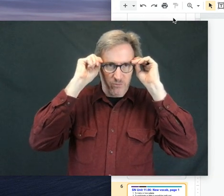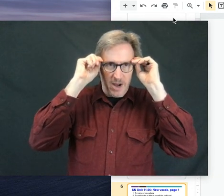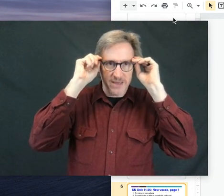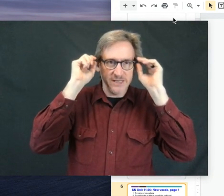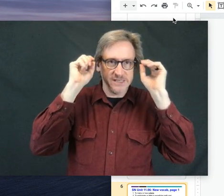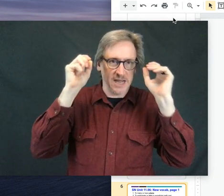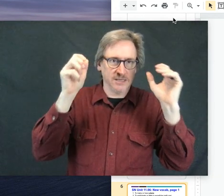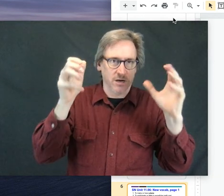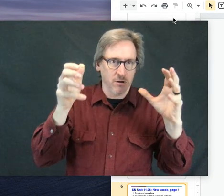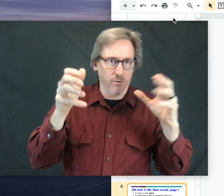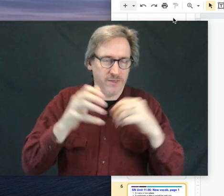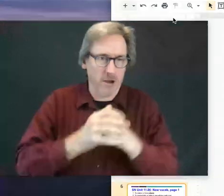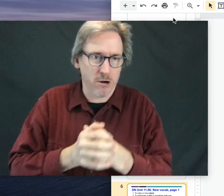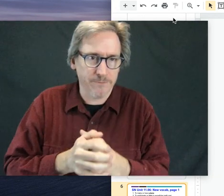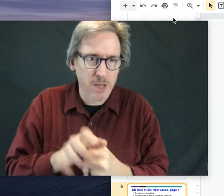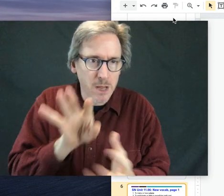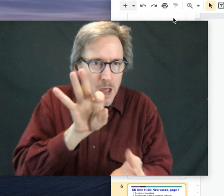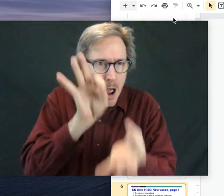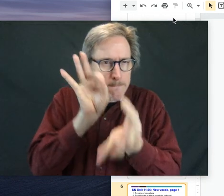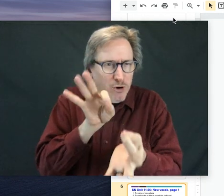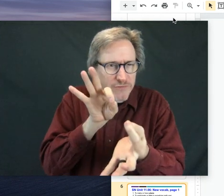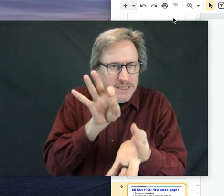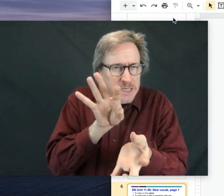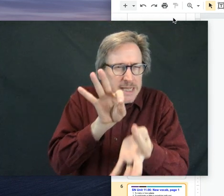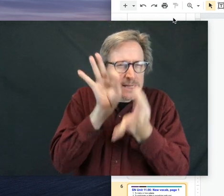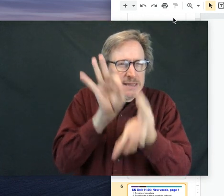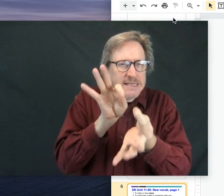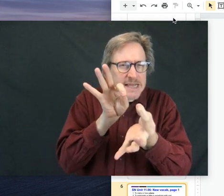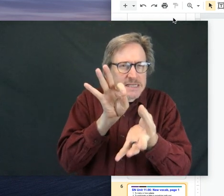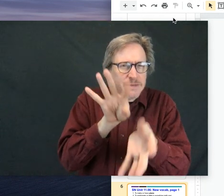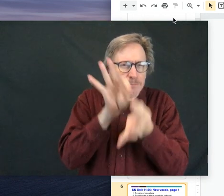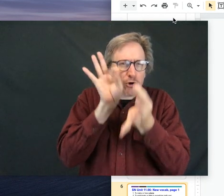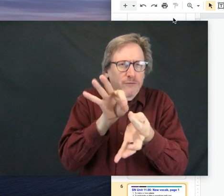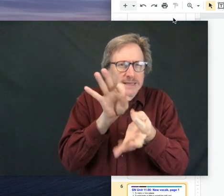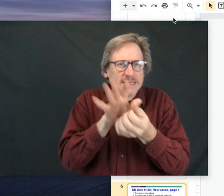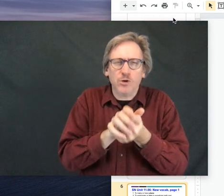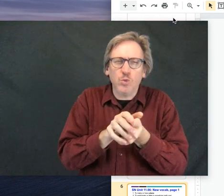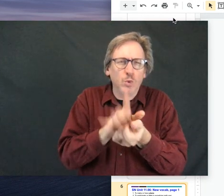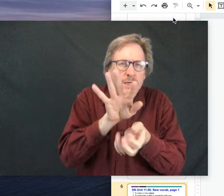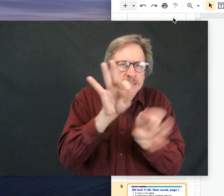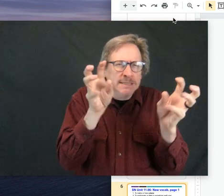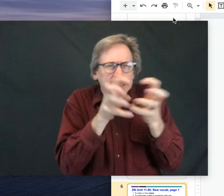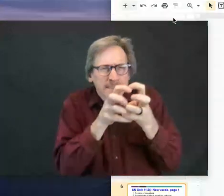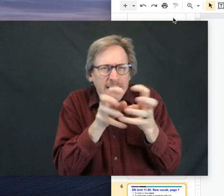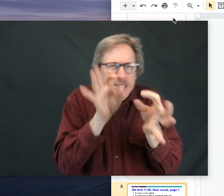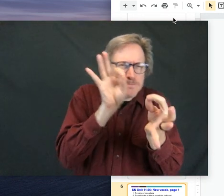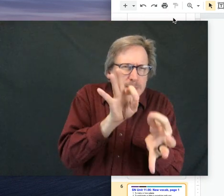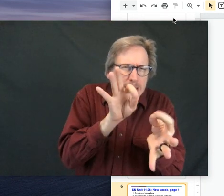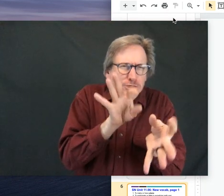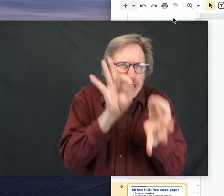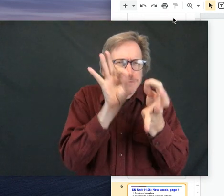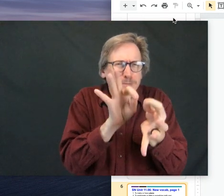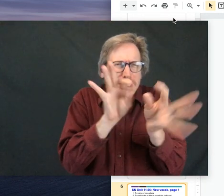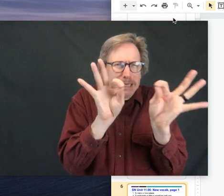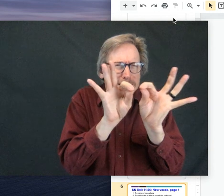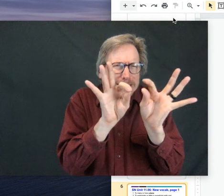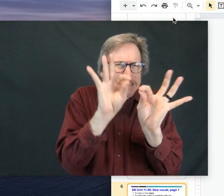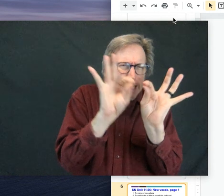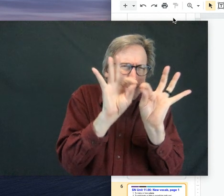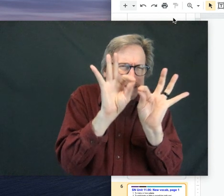history of why these signs are the way they are. Perfect. This tends to be perfect as in, ooh, it just meshed. It's